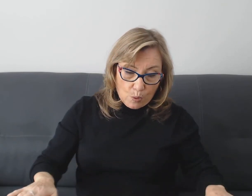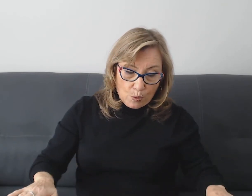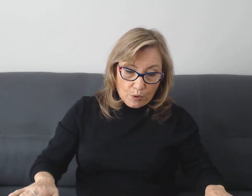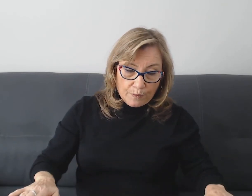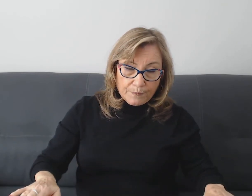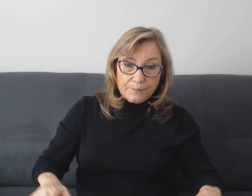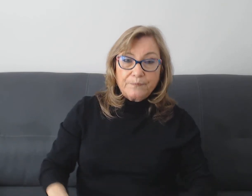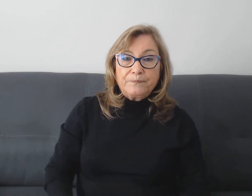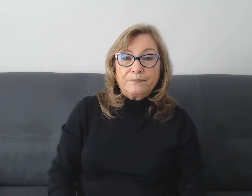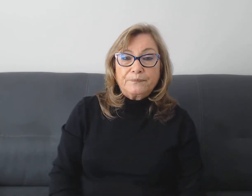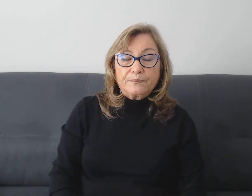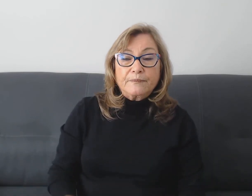Number 6.